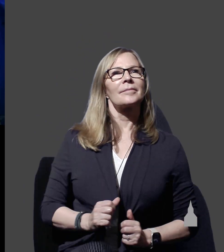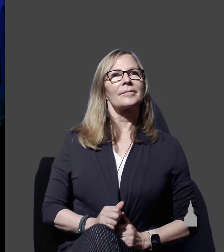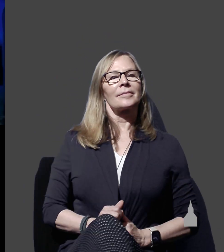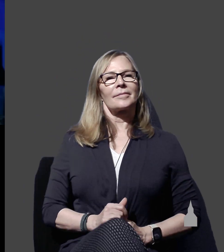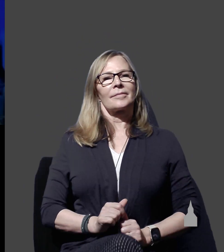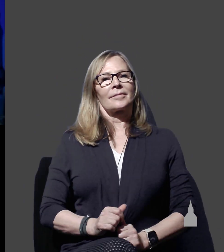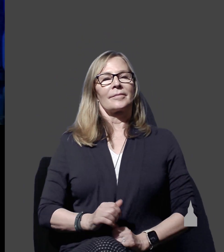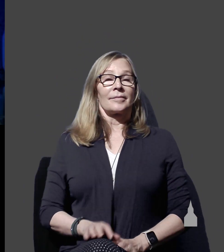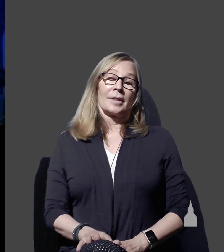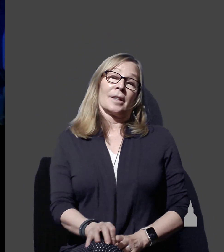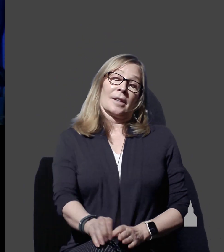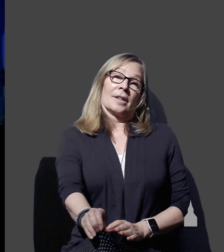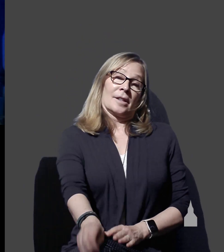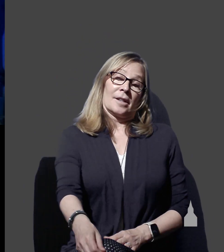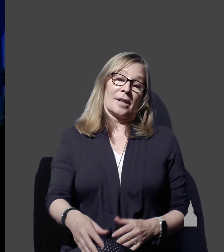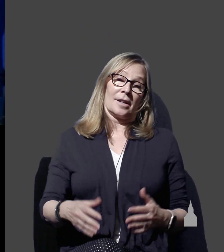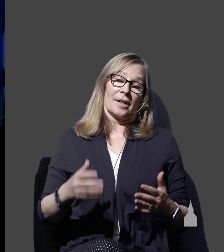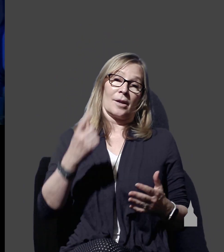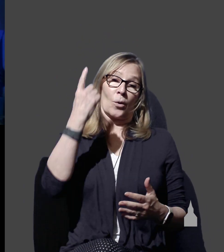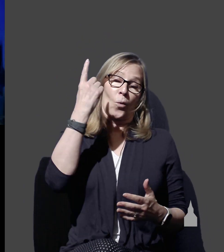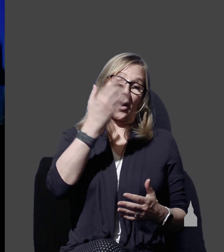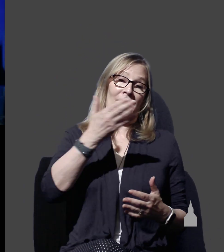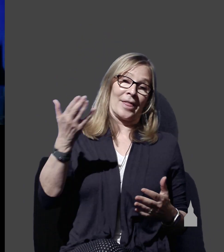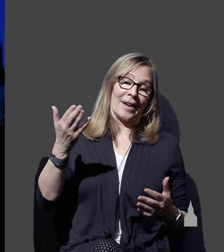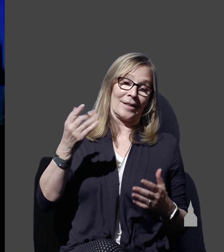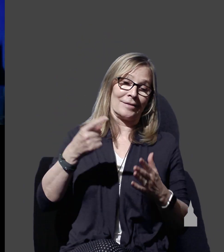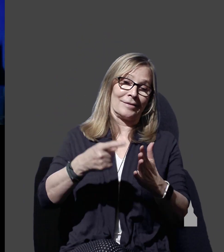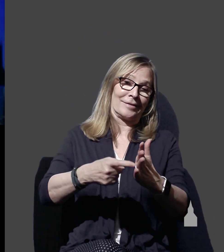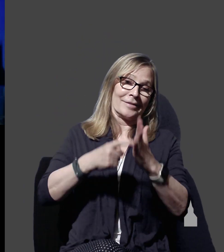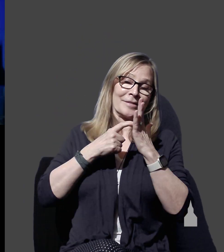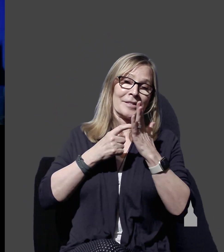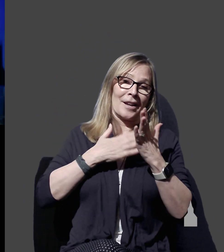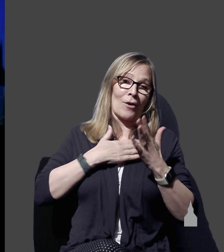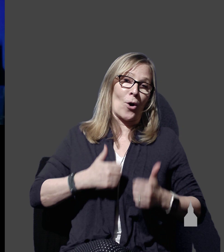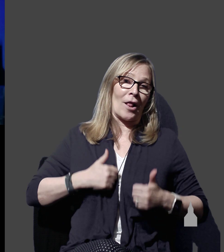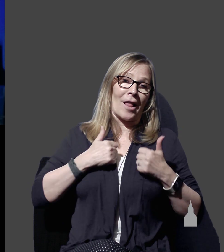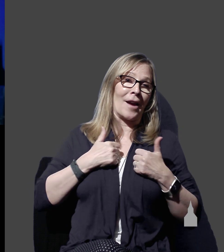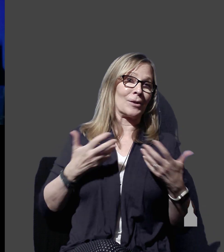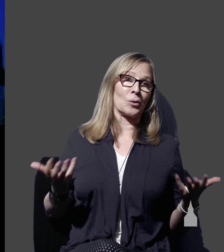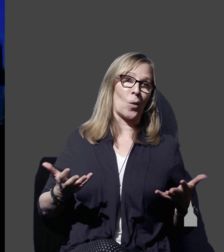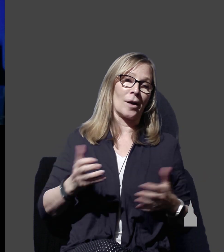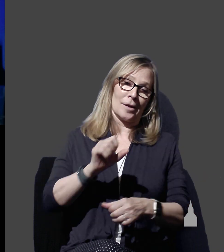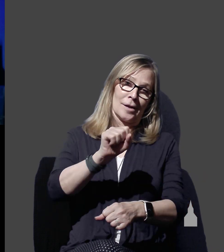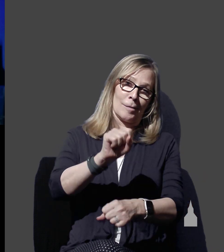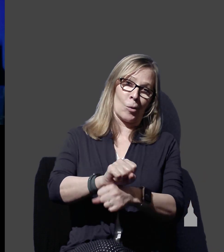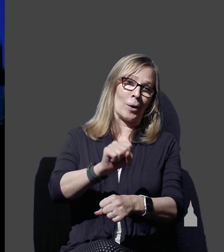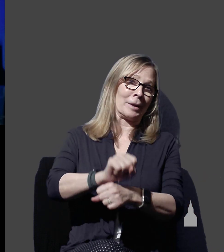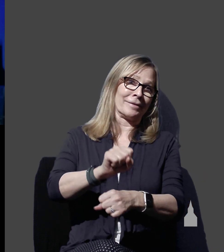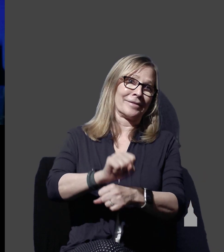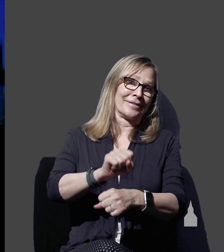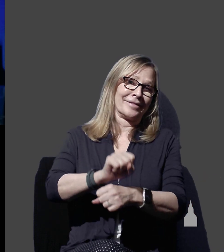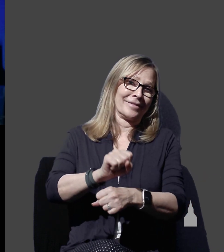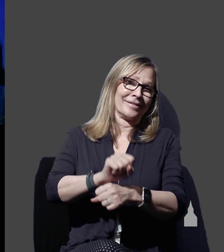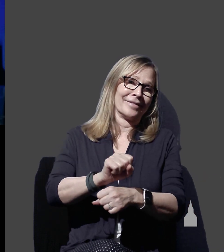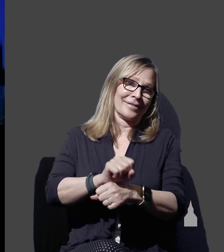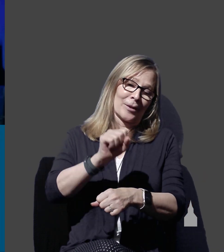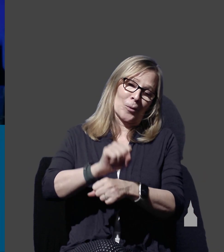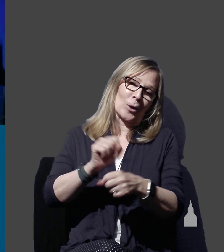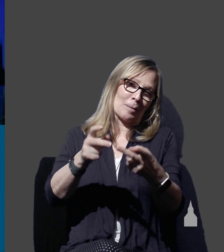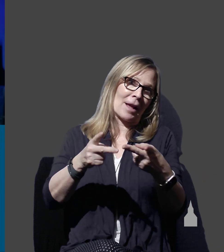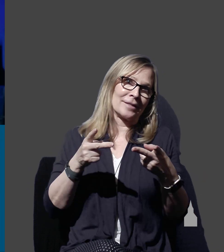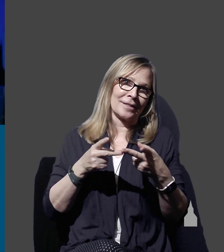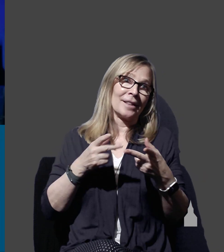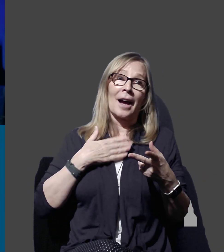One of the realities of our existence and our lives is employment, the workplace. In